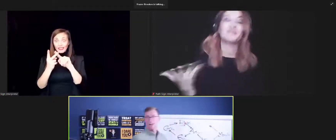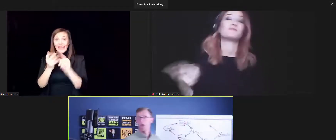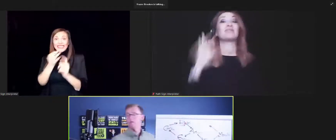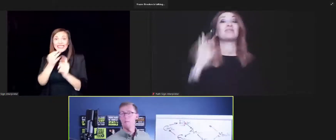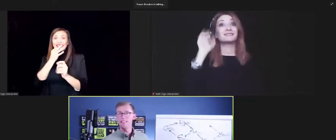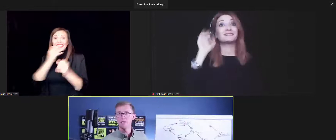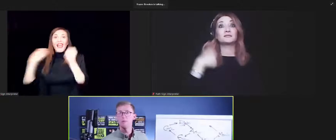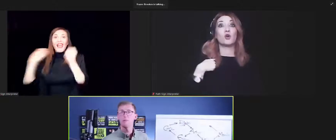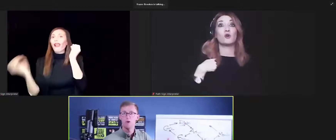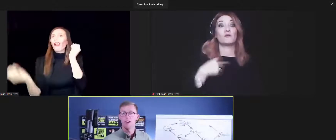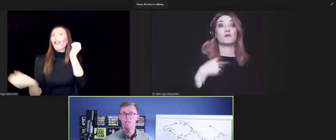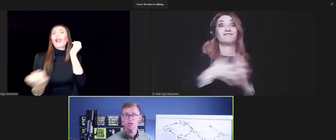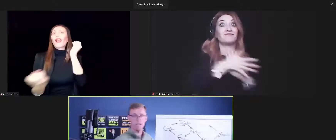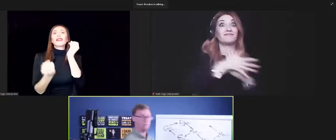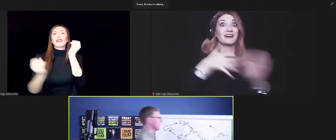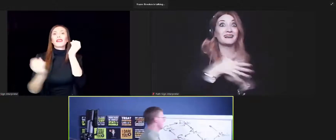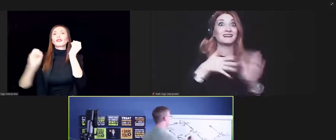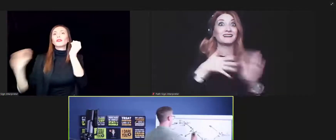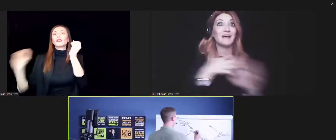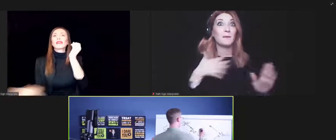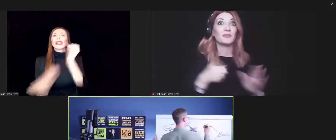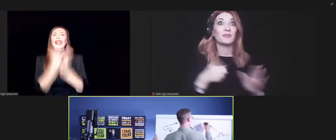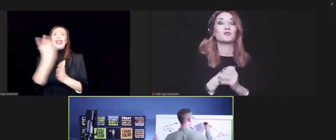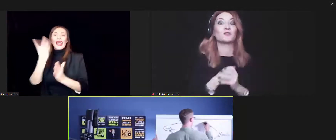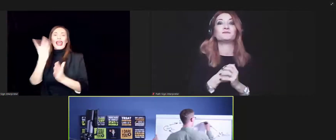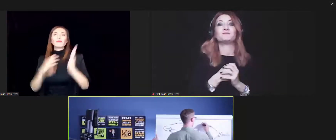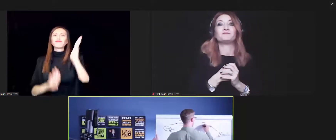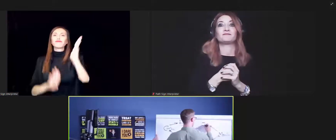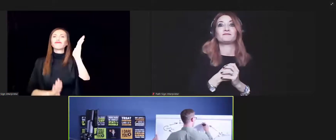And a lot of momentum creates excitement.